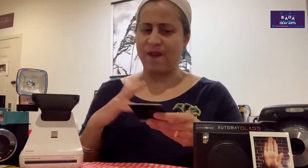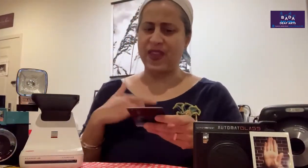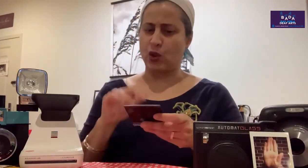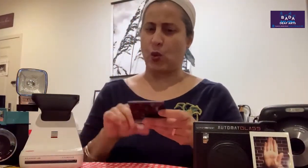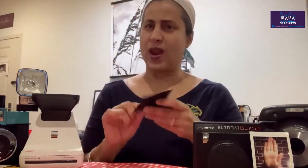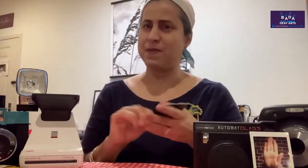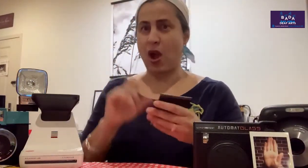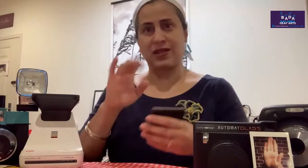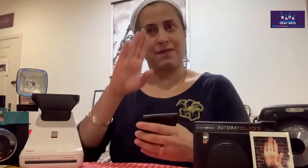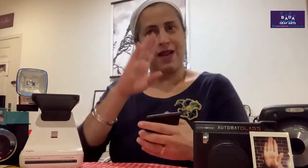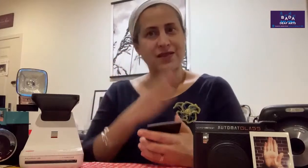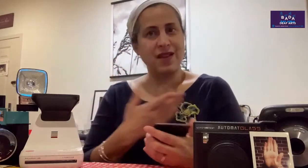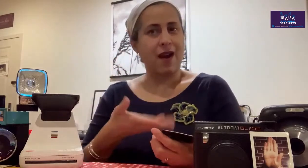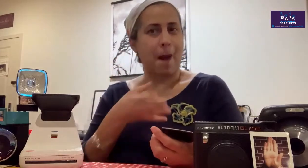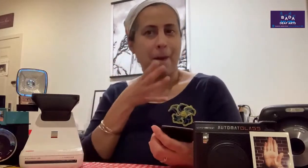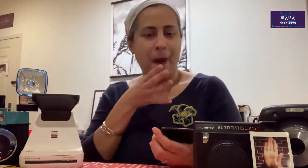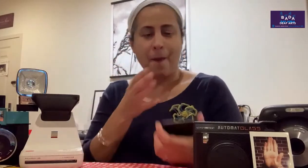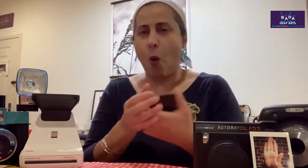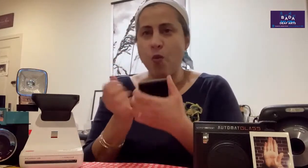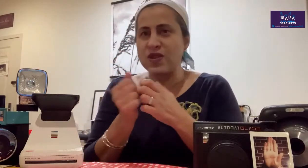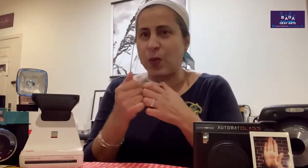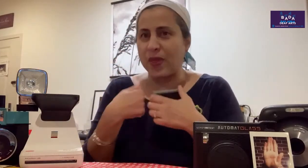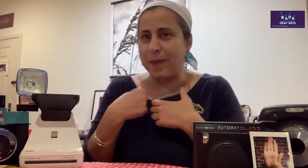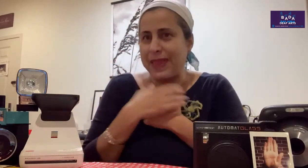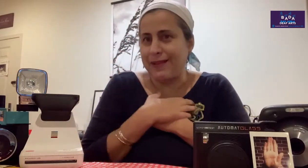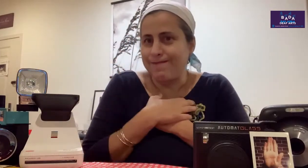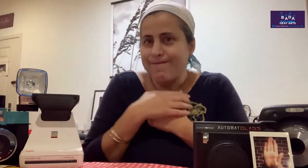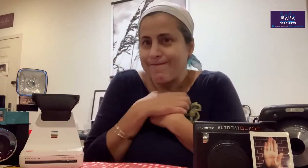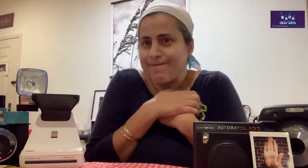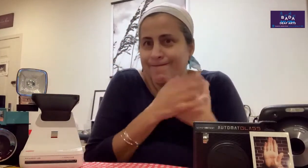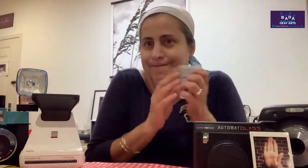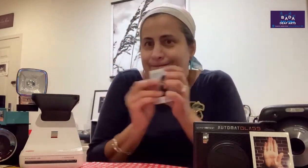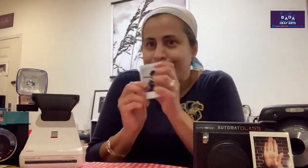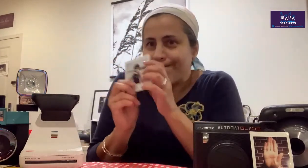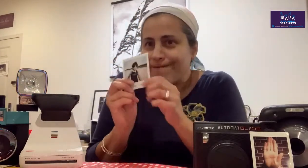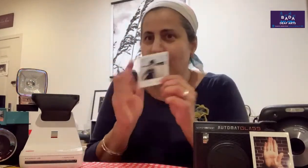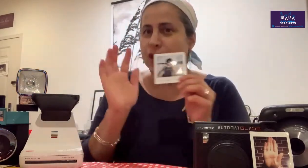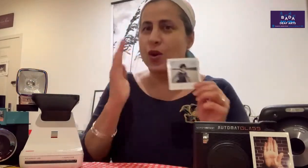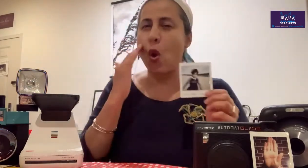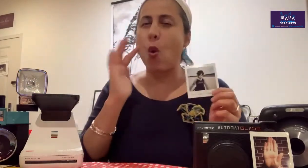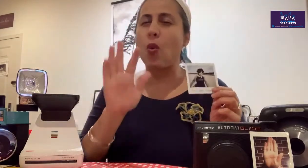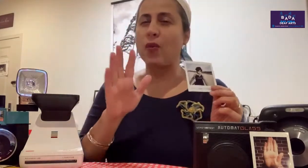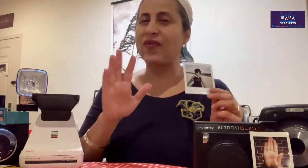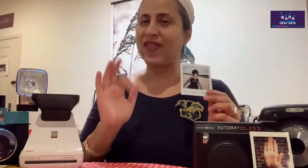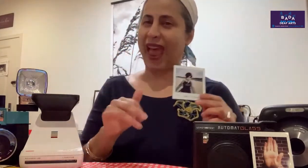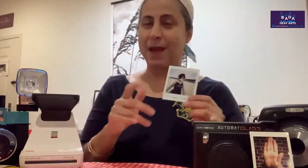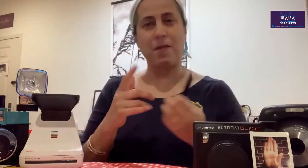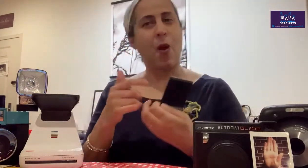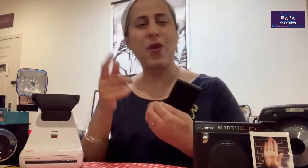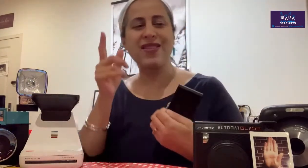things in my hands. And that's why I love having this photo of my son with me. I keep it very close, near and dear to my heart.